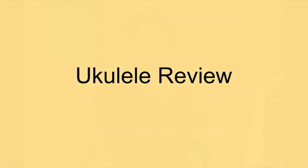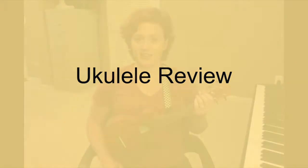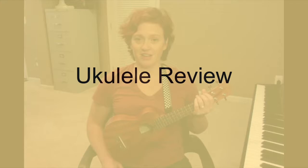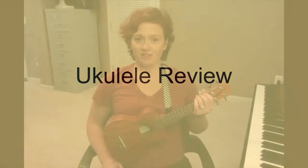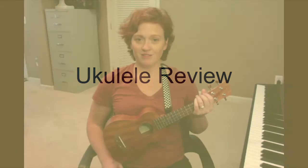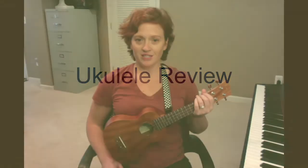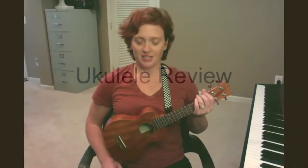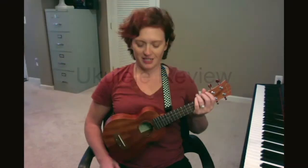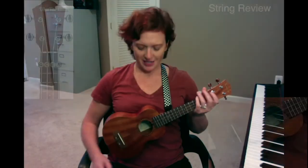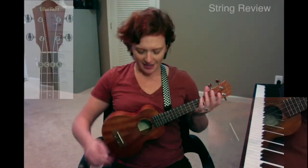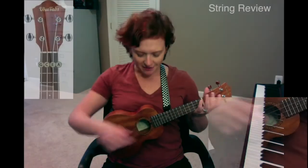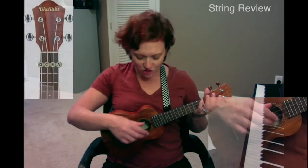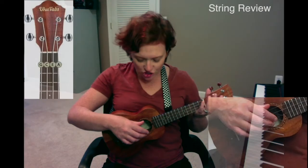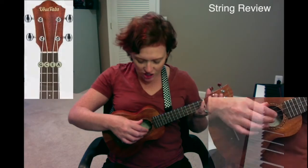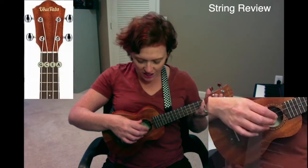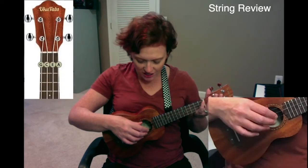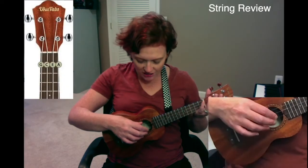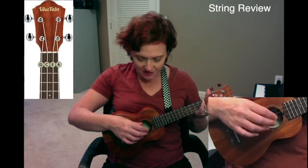Now you have G,